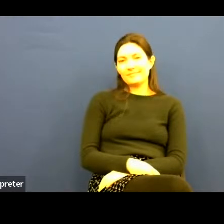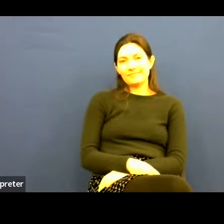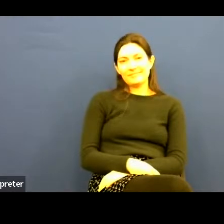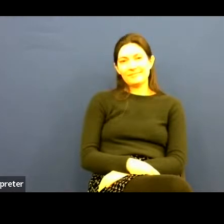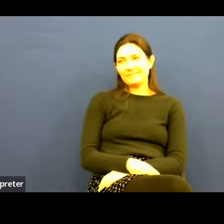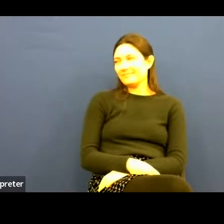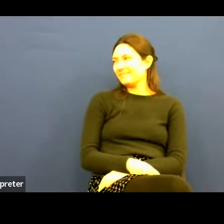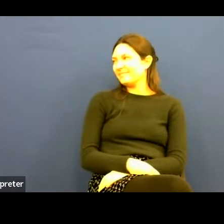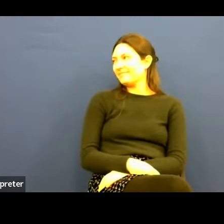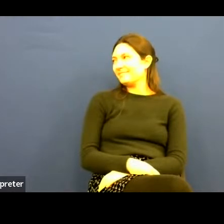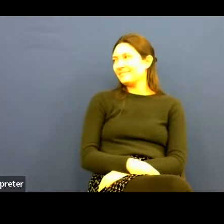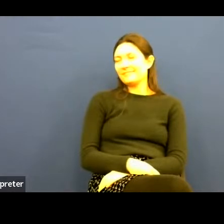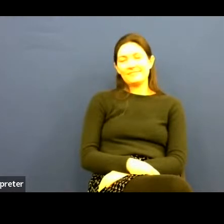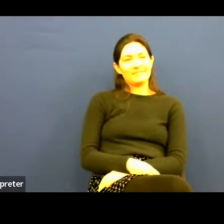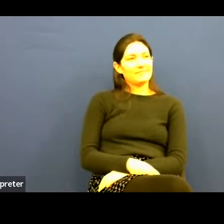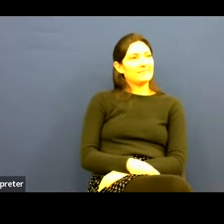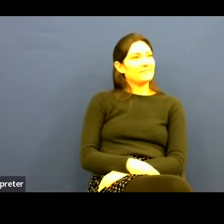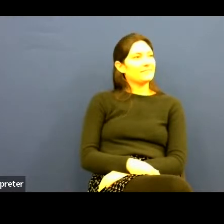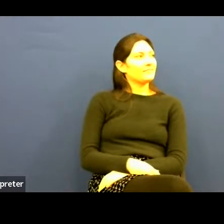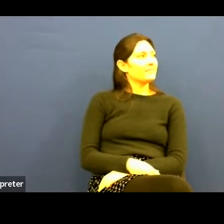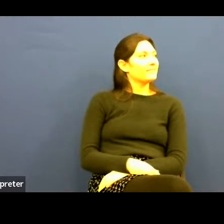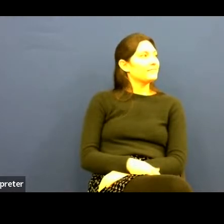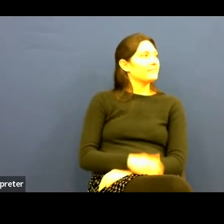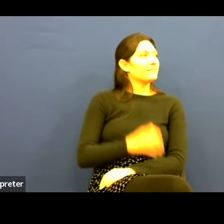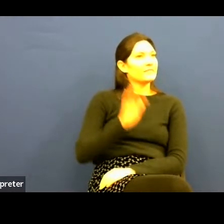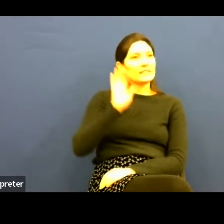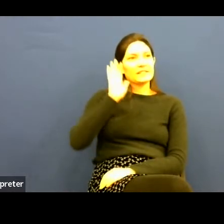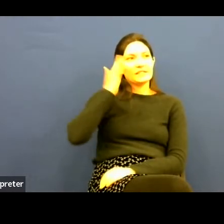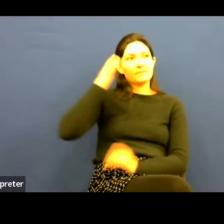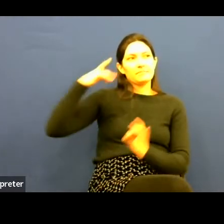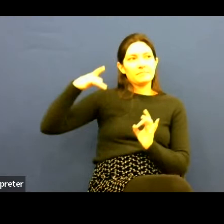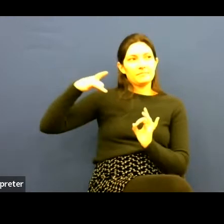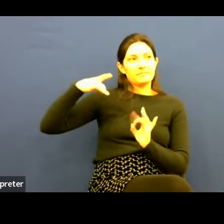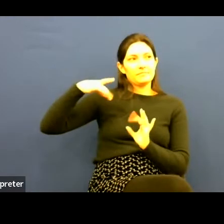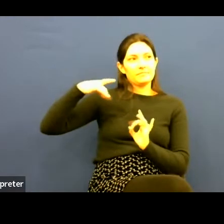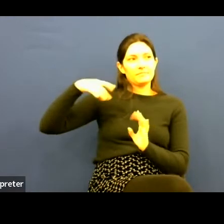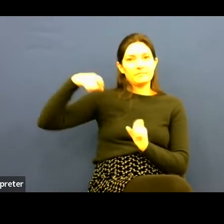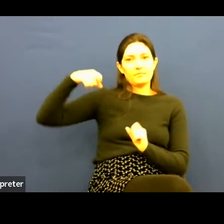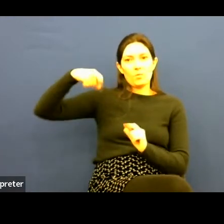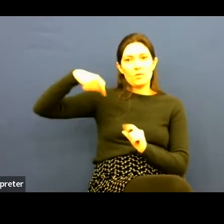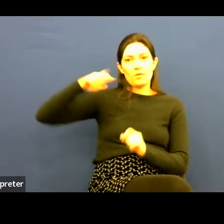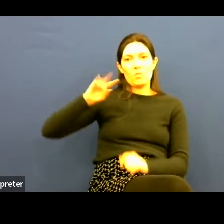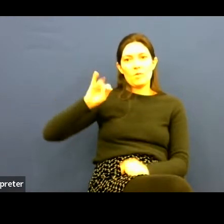Yeah, there seems to be a Wi-Fi connectivity issue right now.